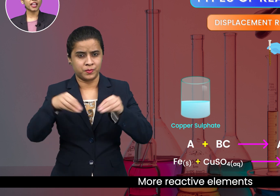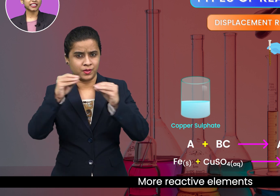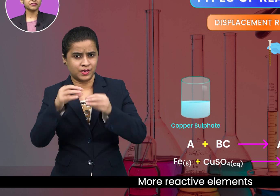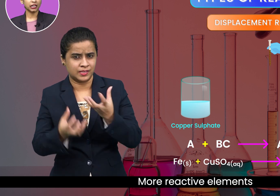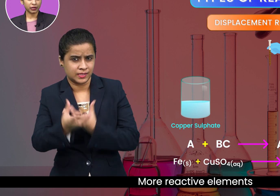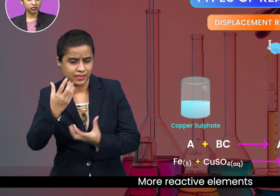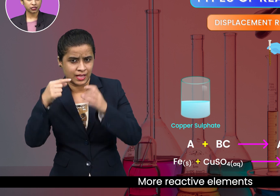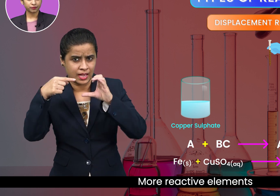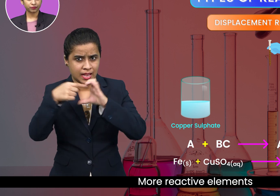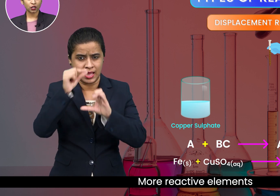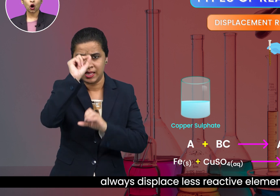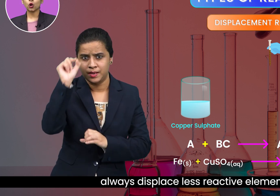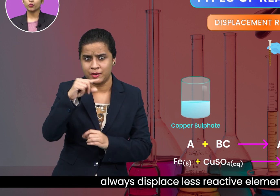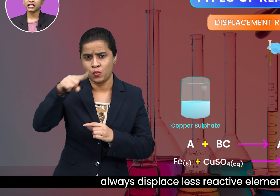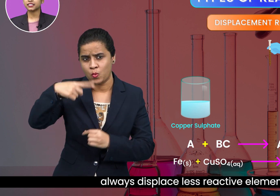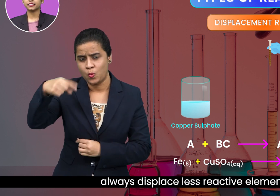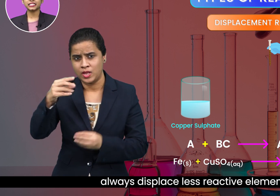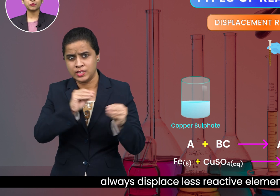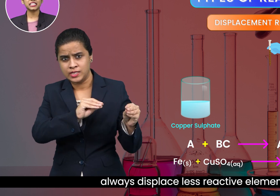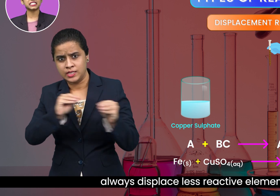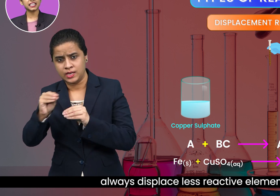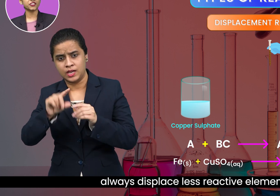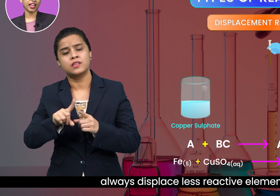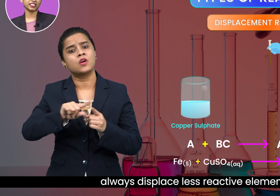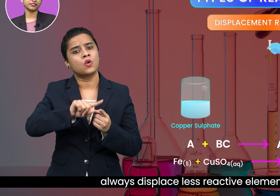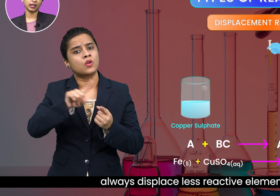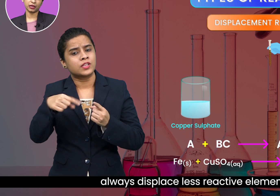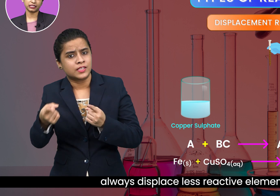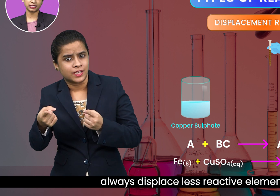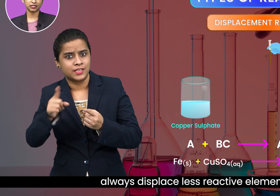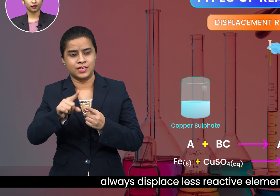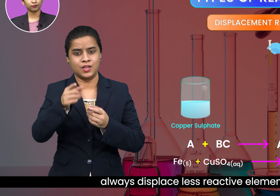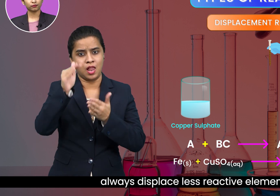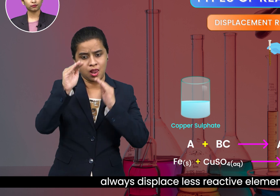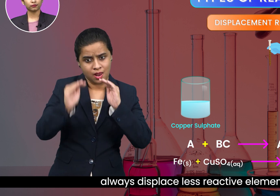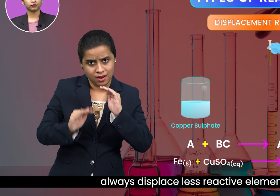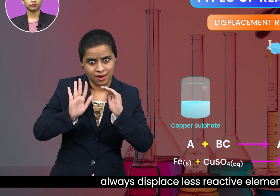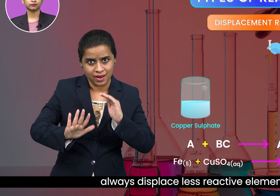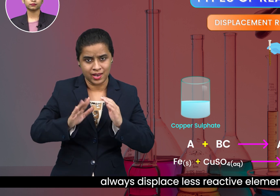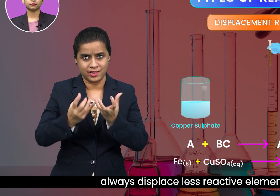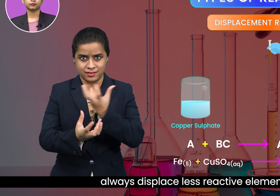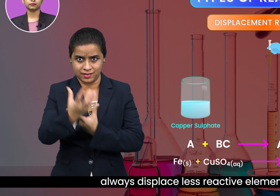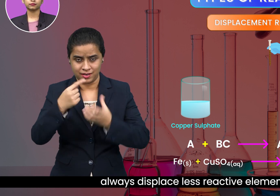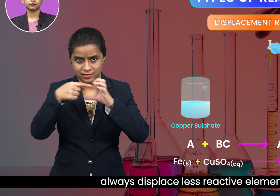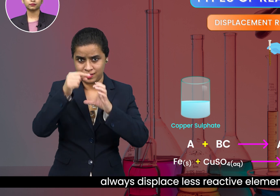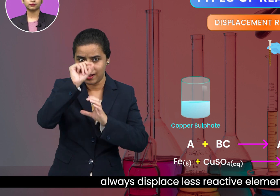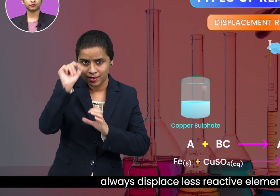More reactive elements always displace less reactive elements.